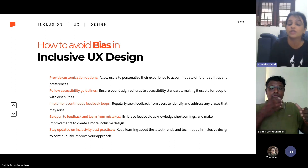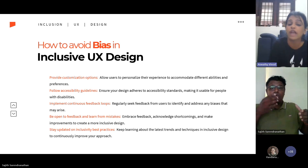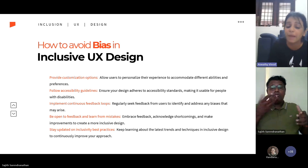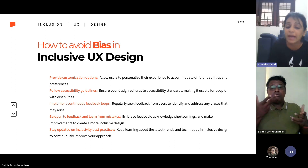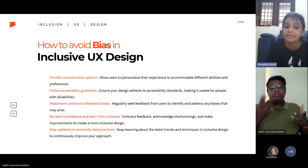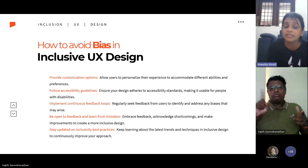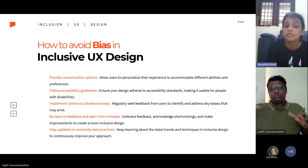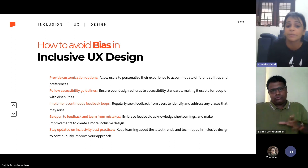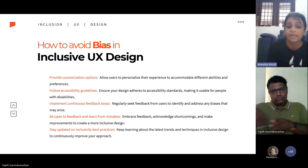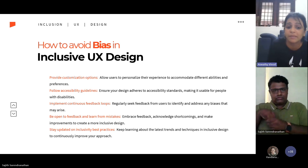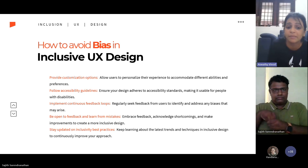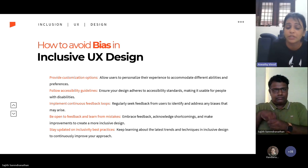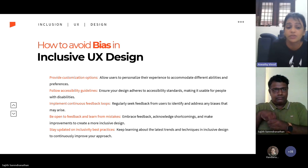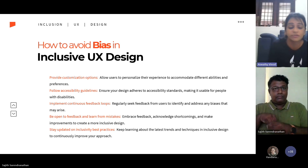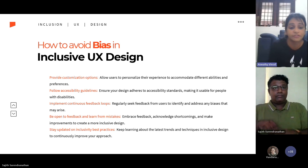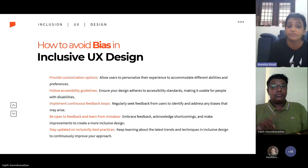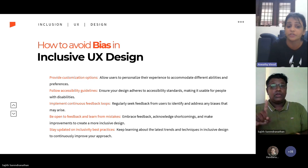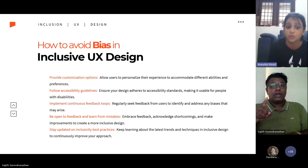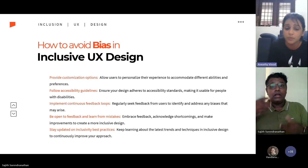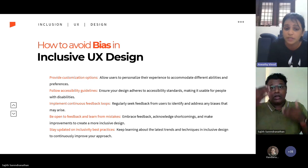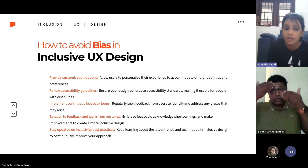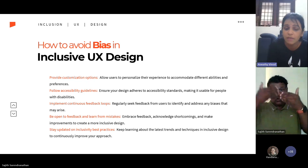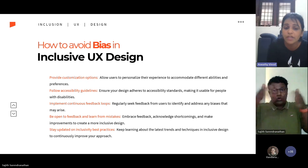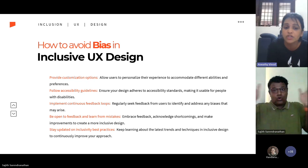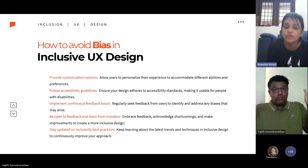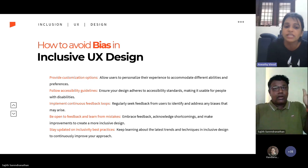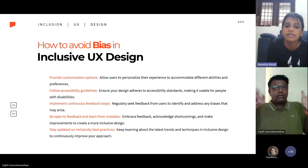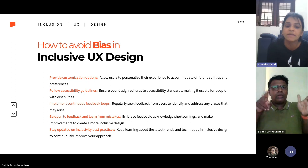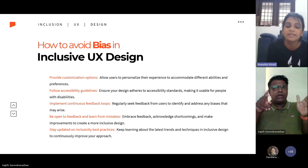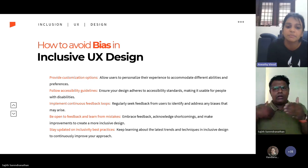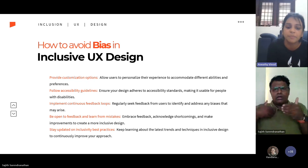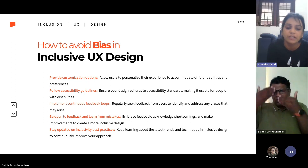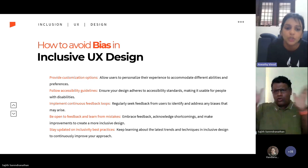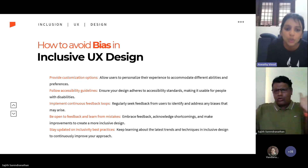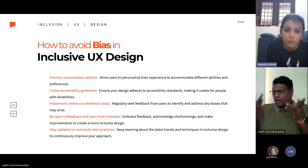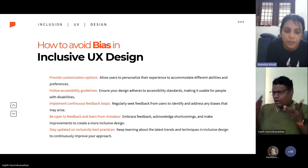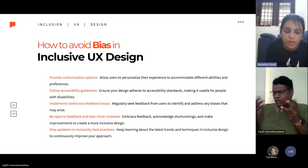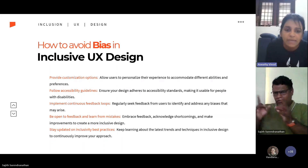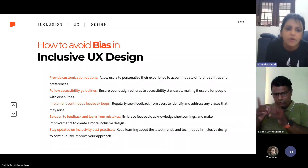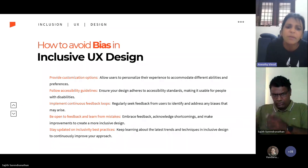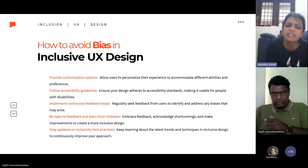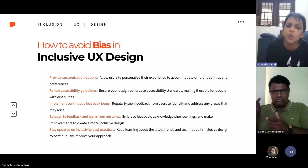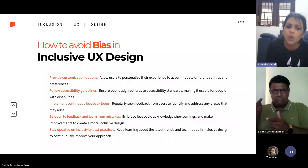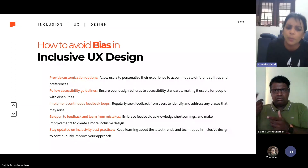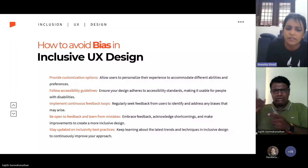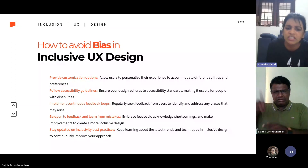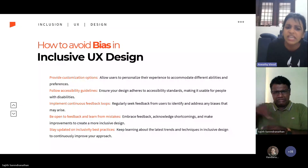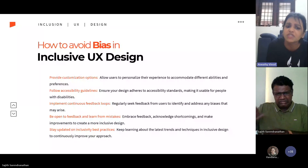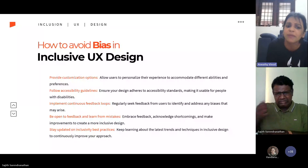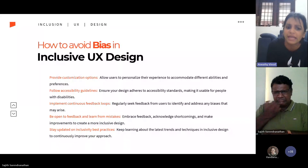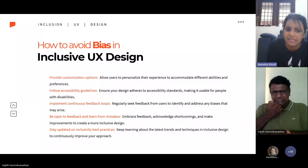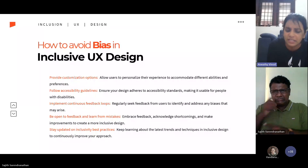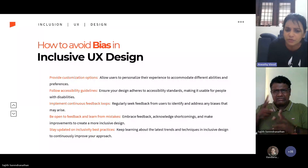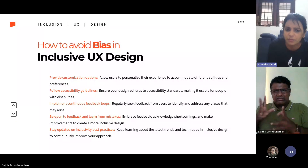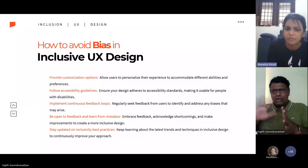that you do not have biases and you separate people into different groups. Make sure you see them as a bigger group. Keep your minds open,